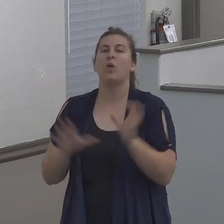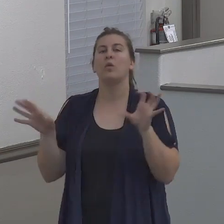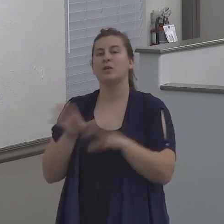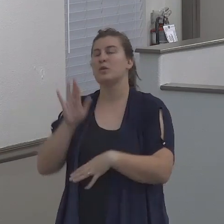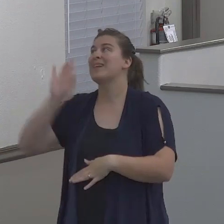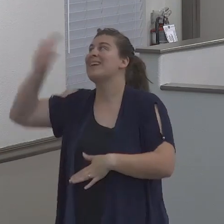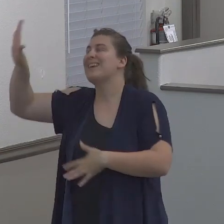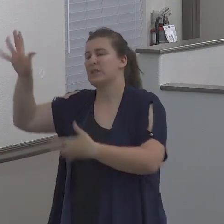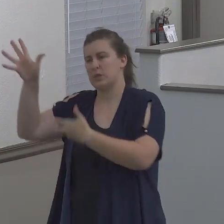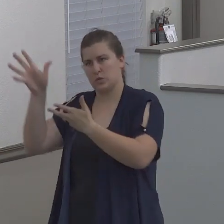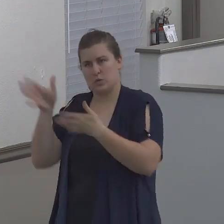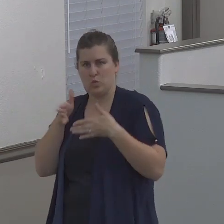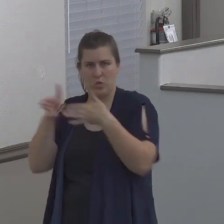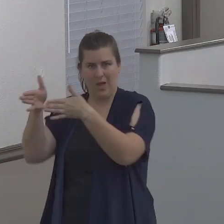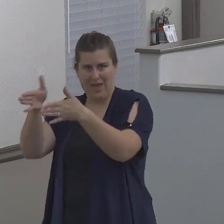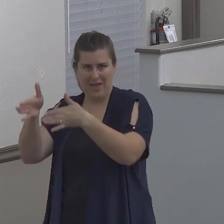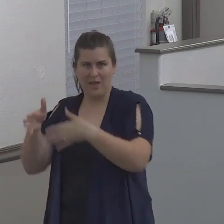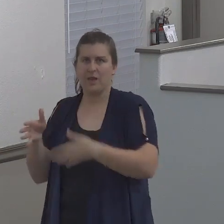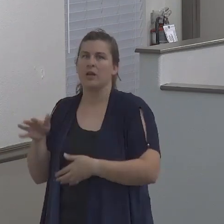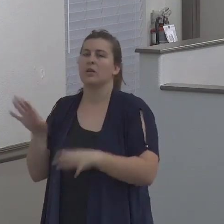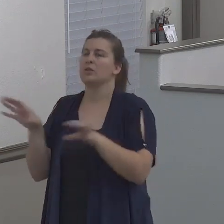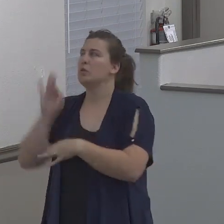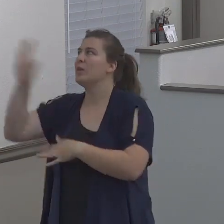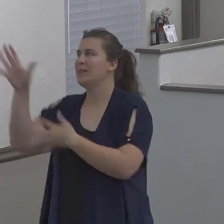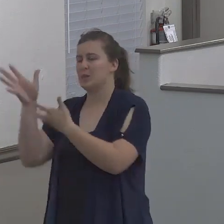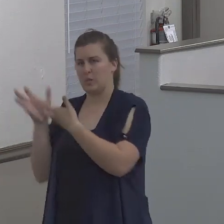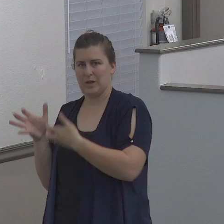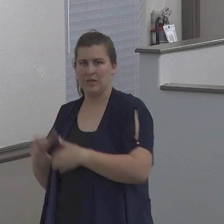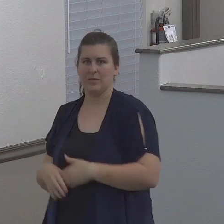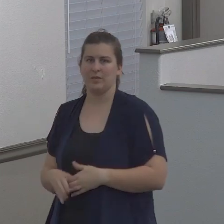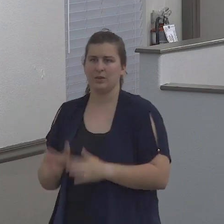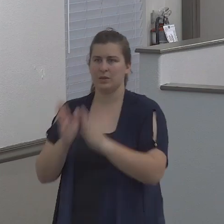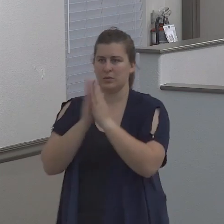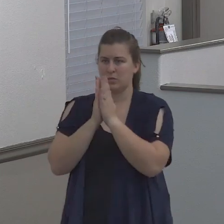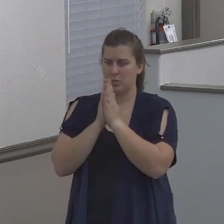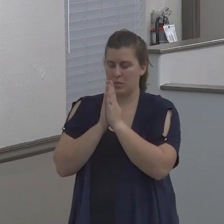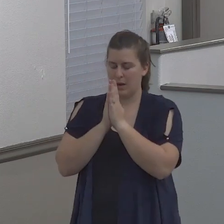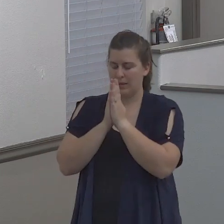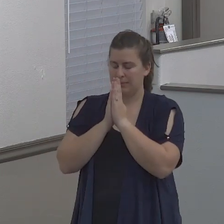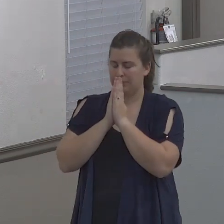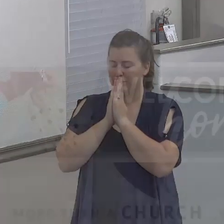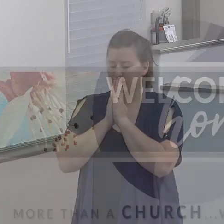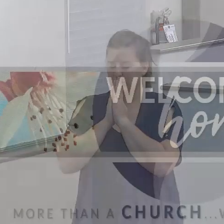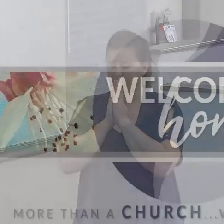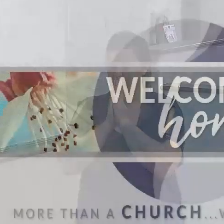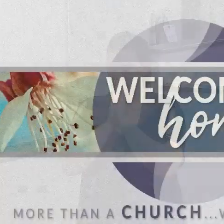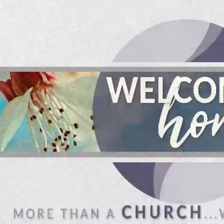let it linger. We do it God's way. God's way.